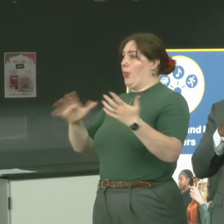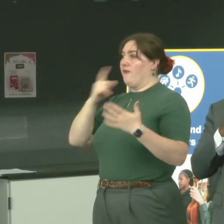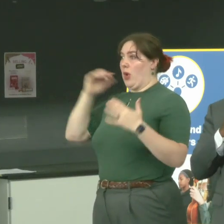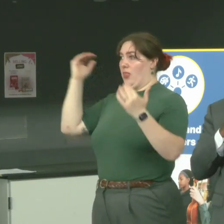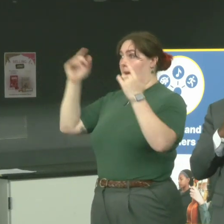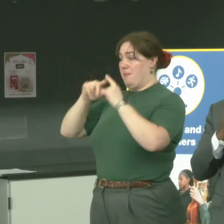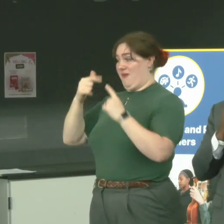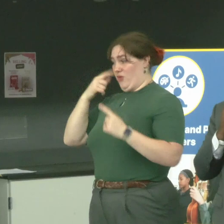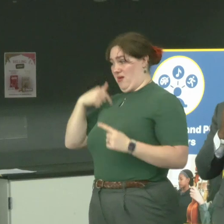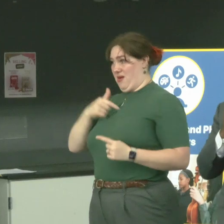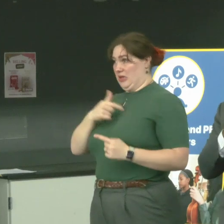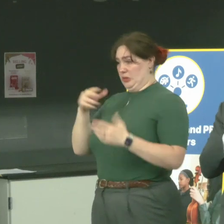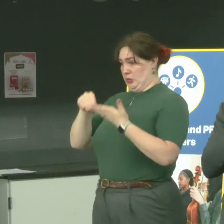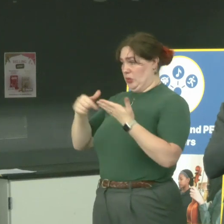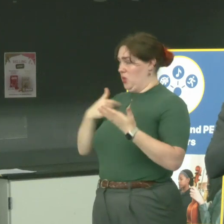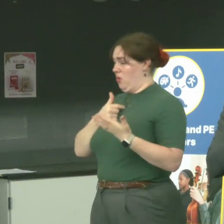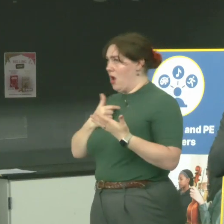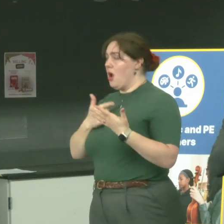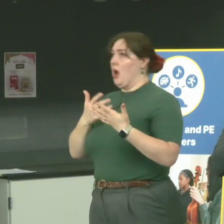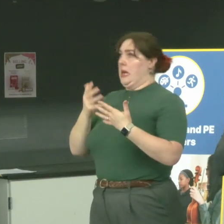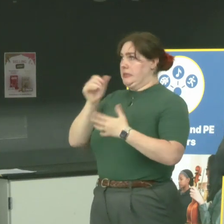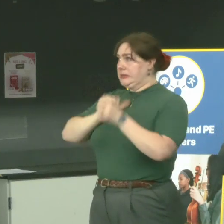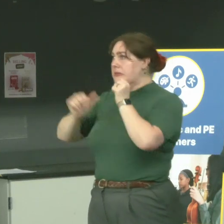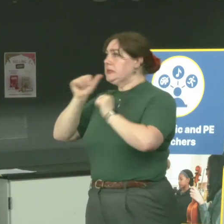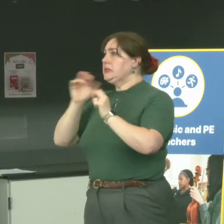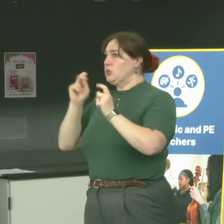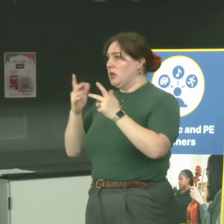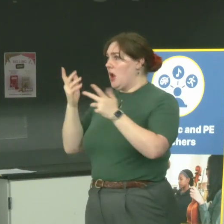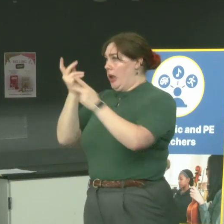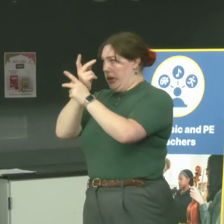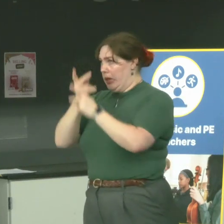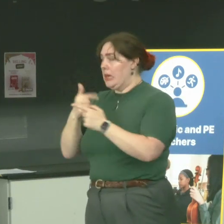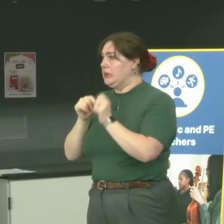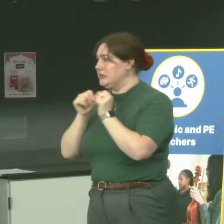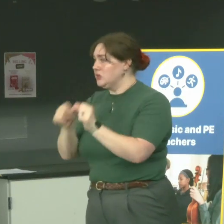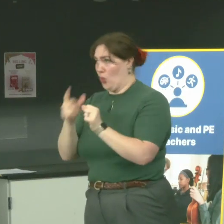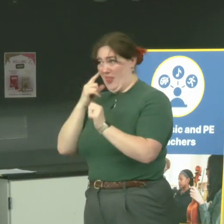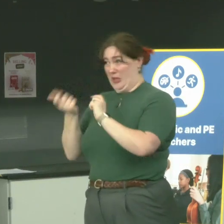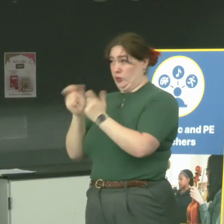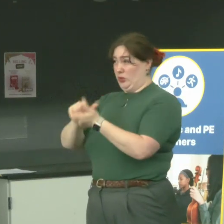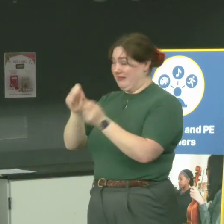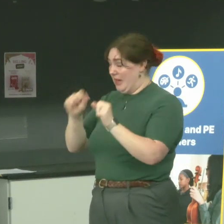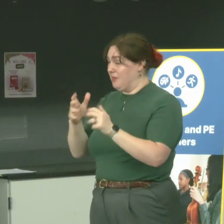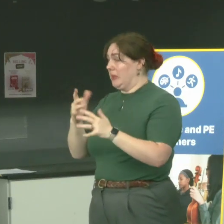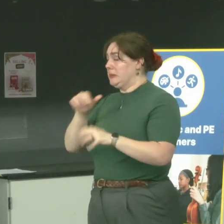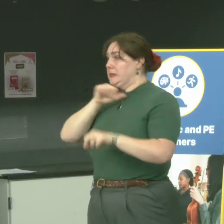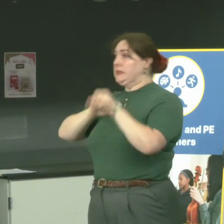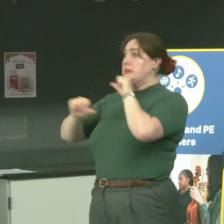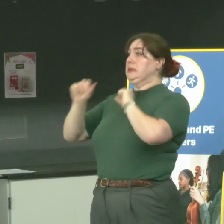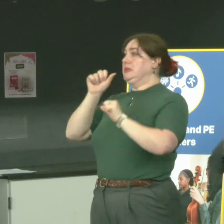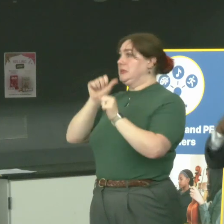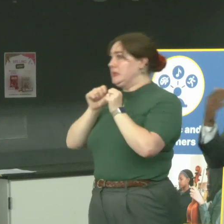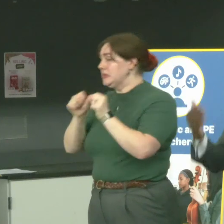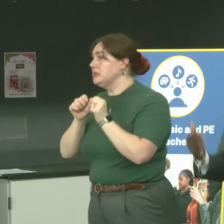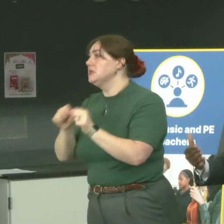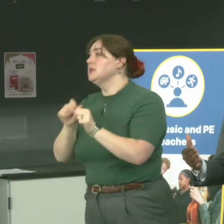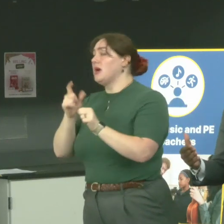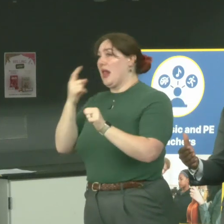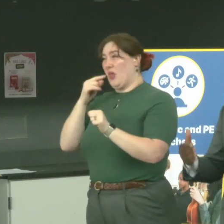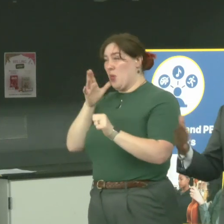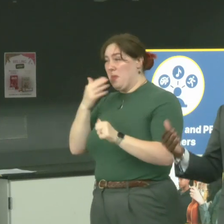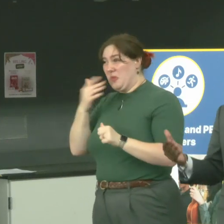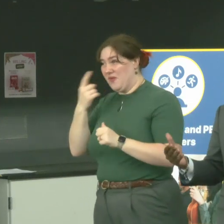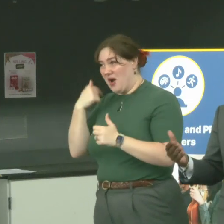as students, we figured it out. And so I think these changes can be enduring. I think these changes can be good for us, ultimately. I know it's